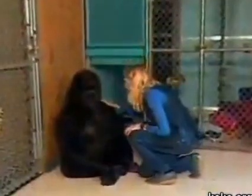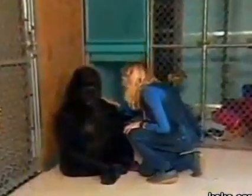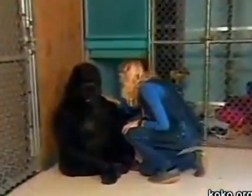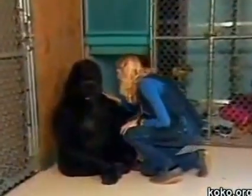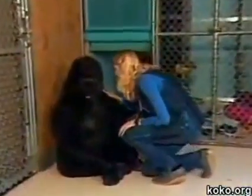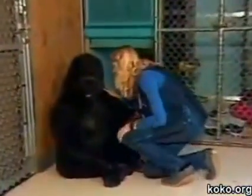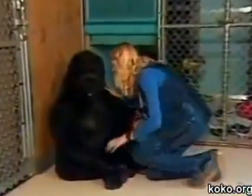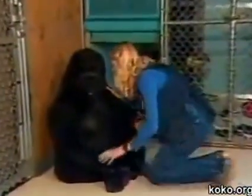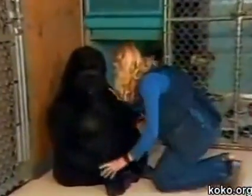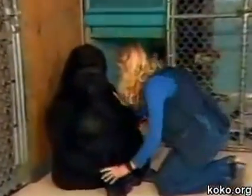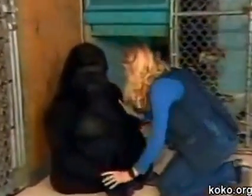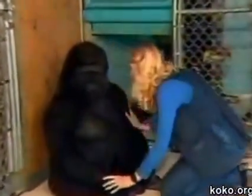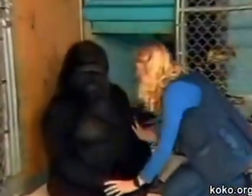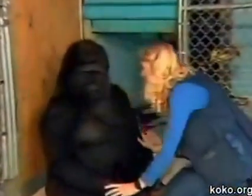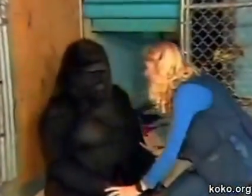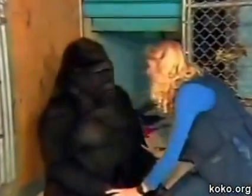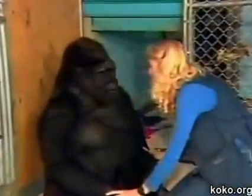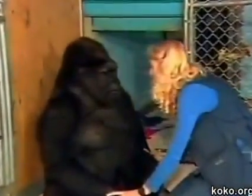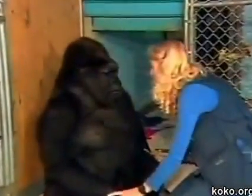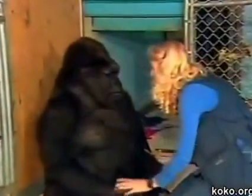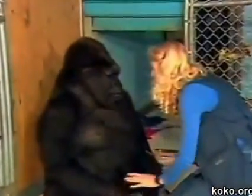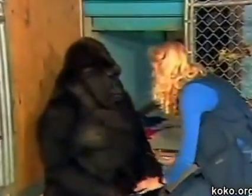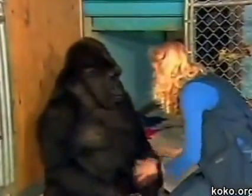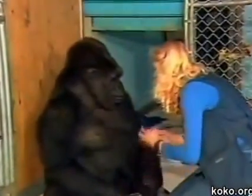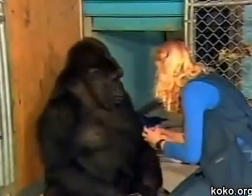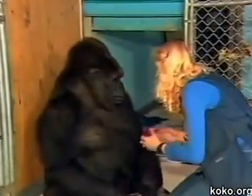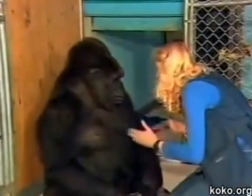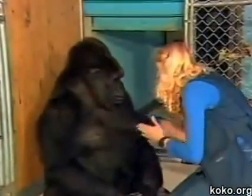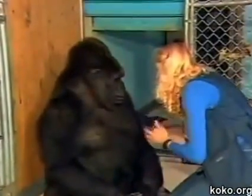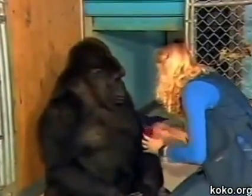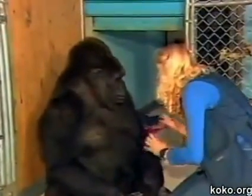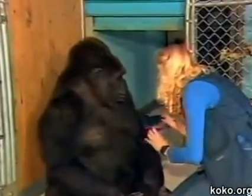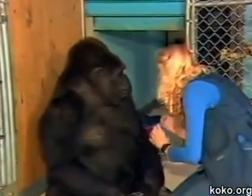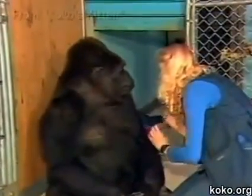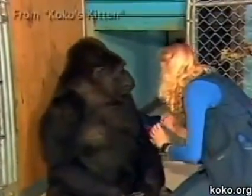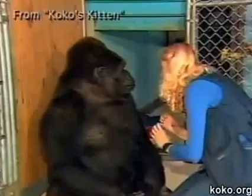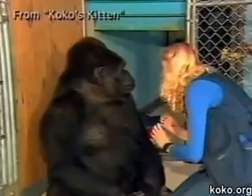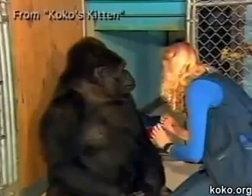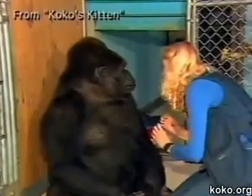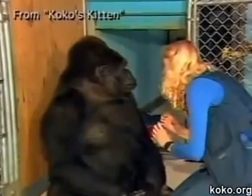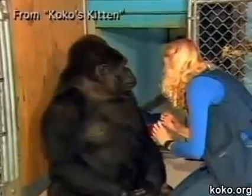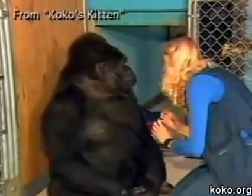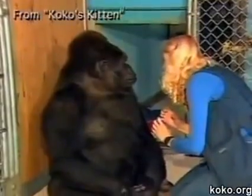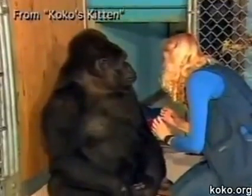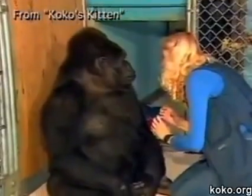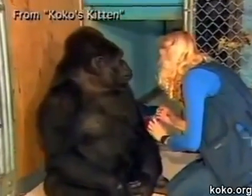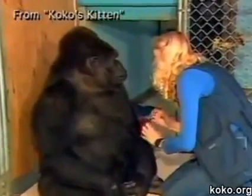Coco was heartbroken. Coco, All Ball. Hit by a car. I went in right away and I said, Coco,